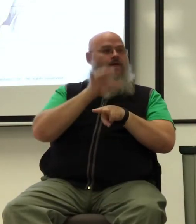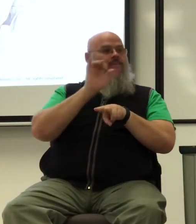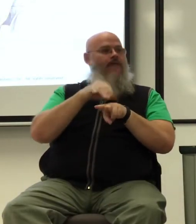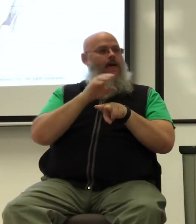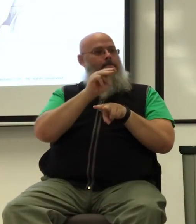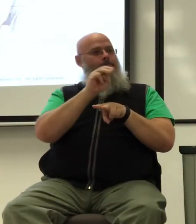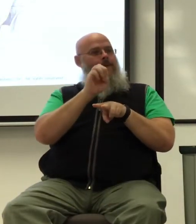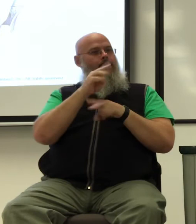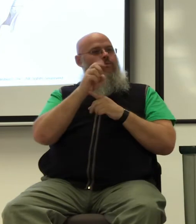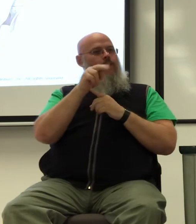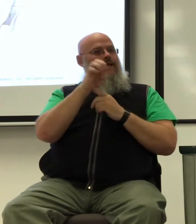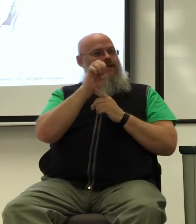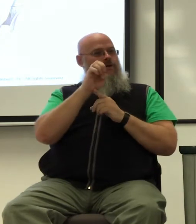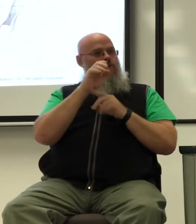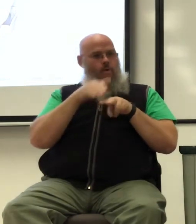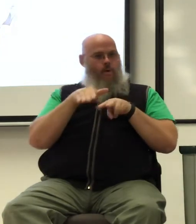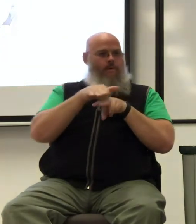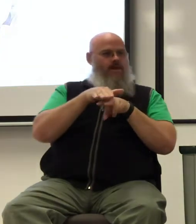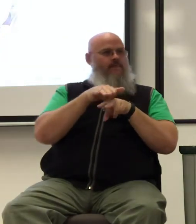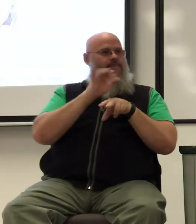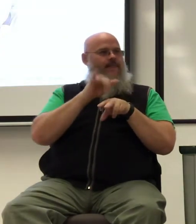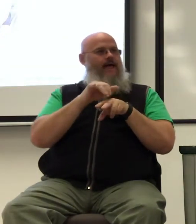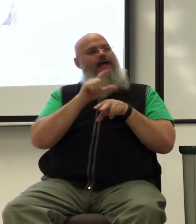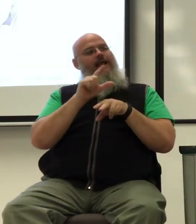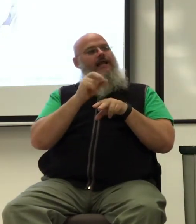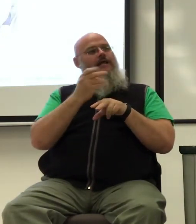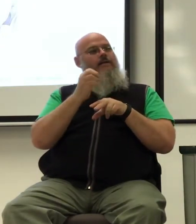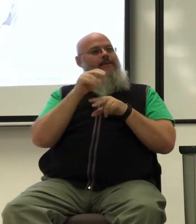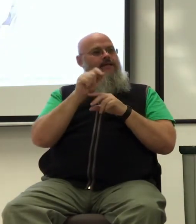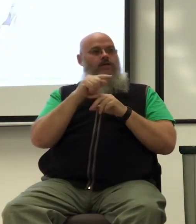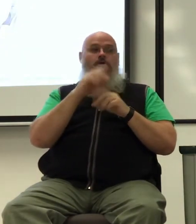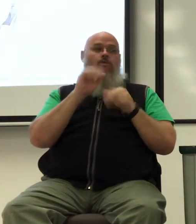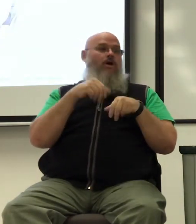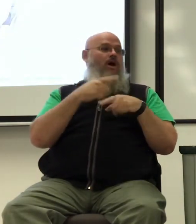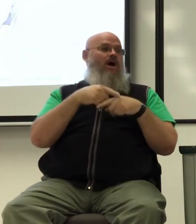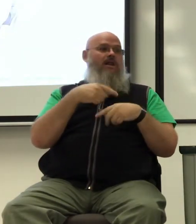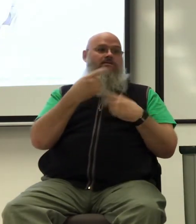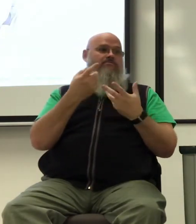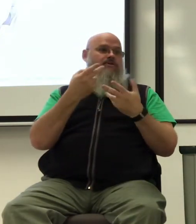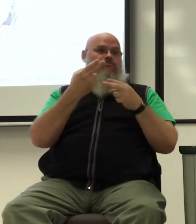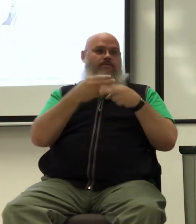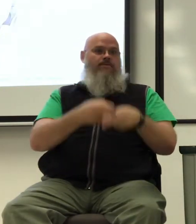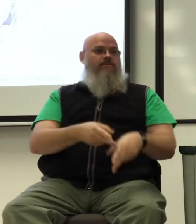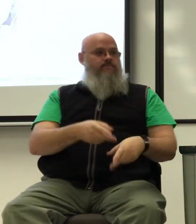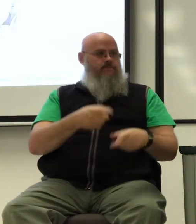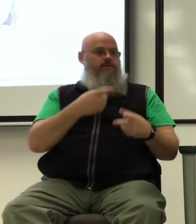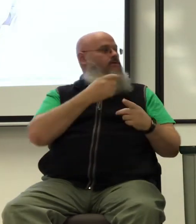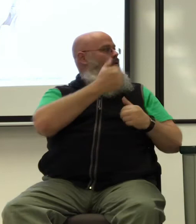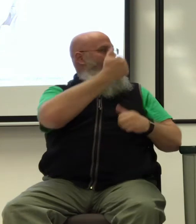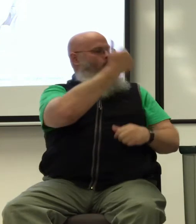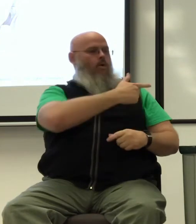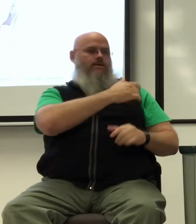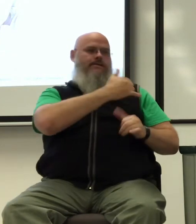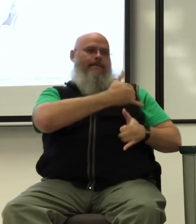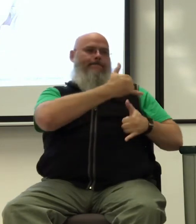Vocal. And you can call it any of those 1, 2, 3, 4 things and you'll get it right. It all means the same thing.